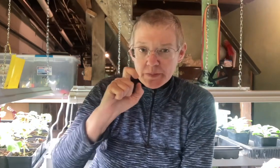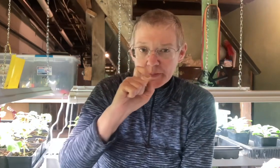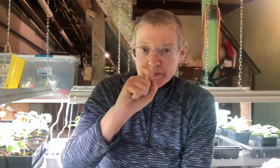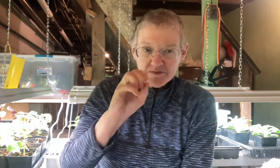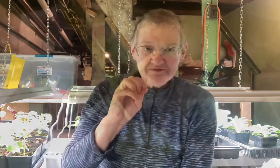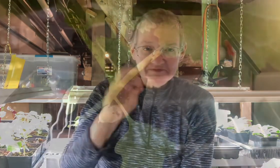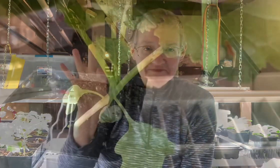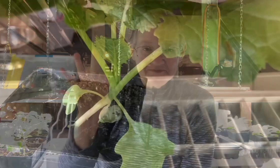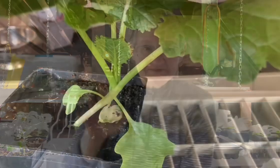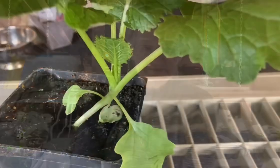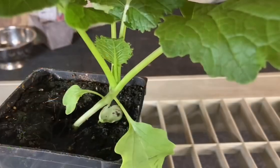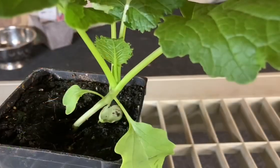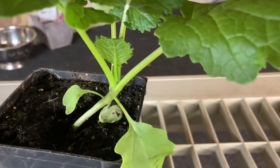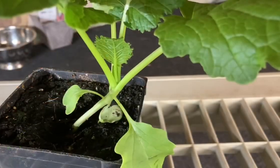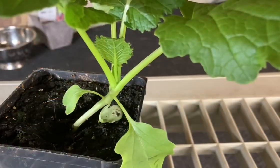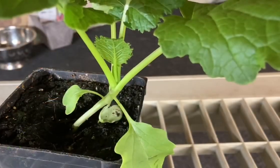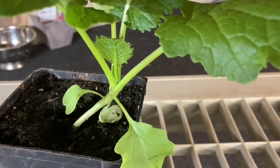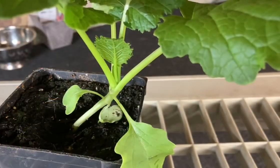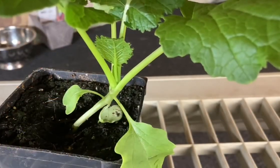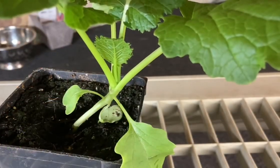You can also pinch them off.